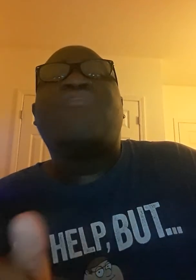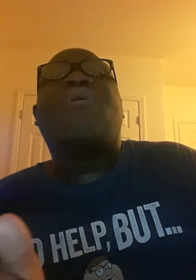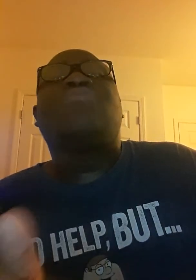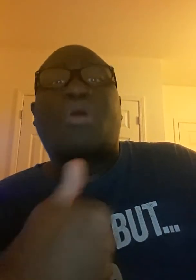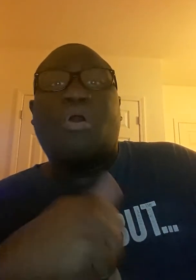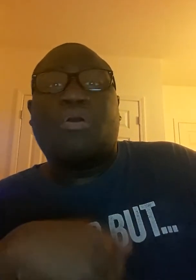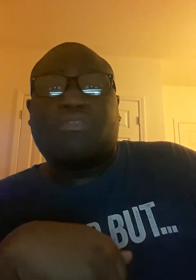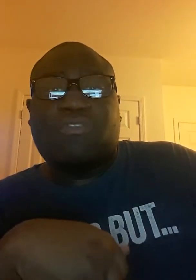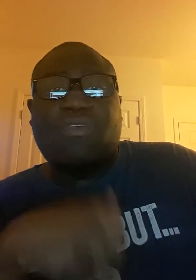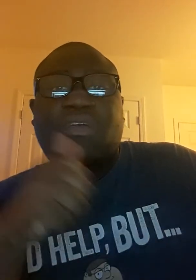vlogs.